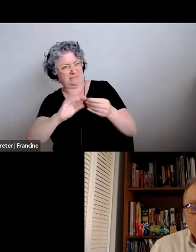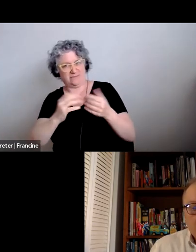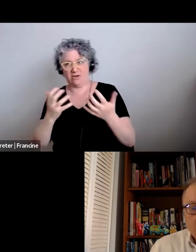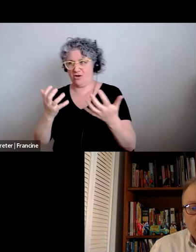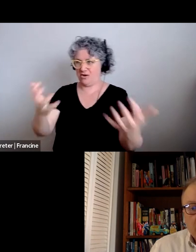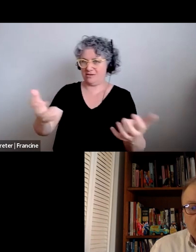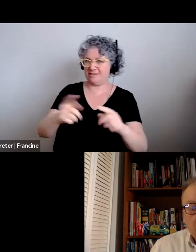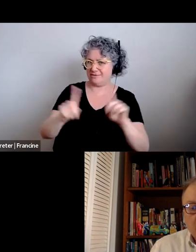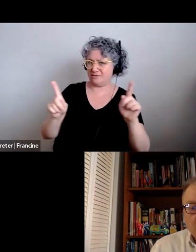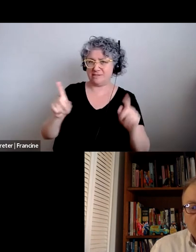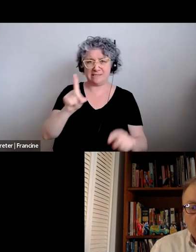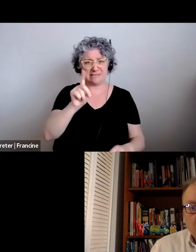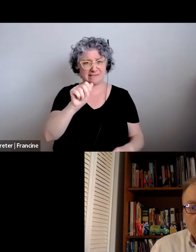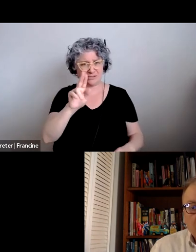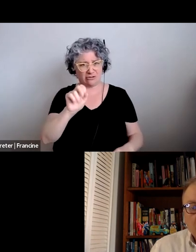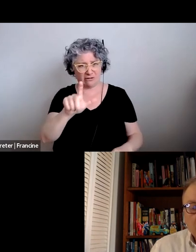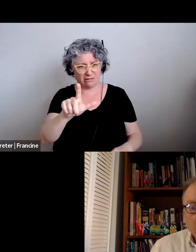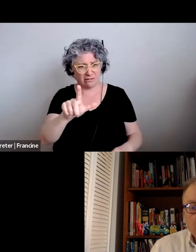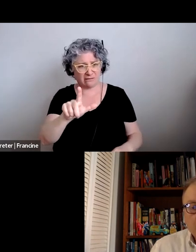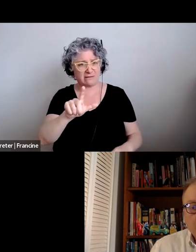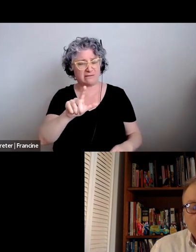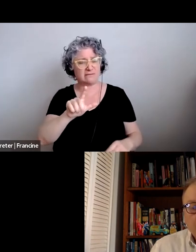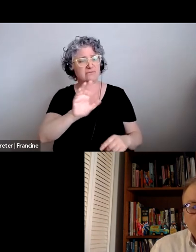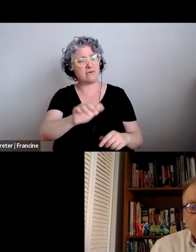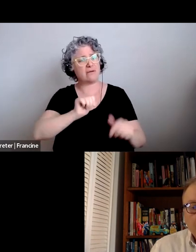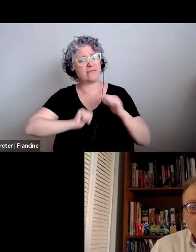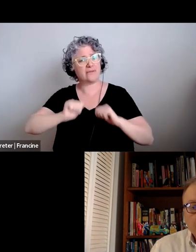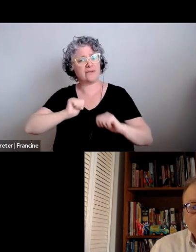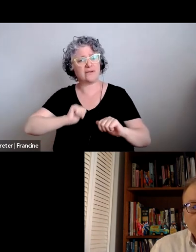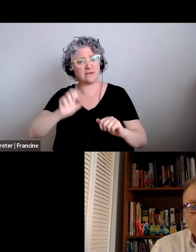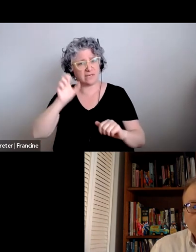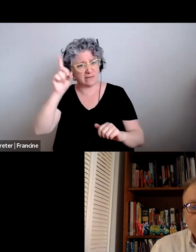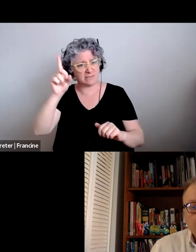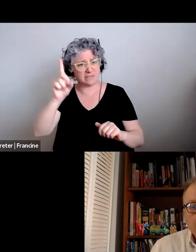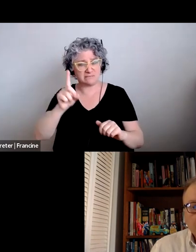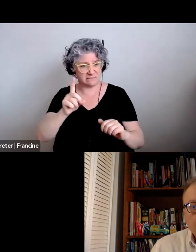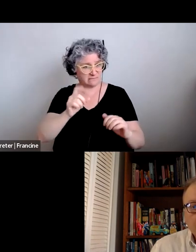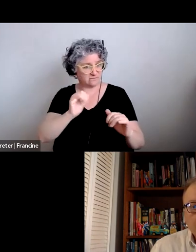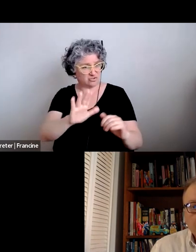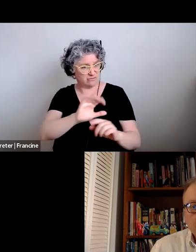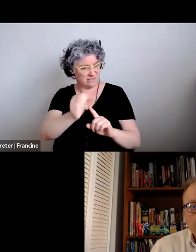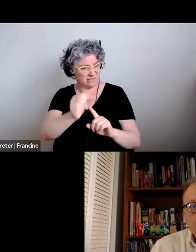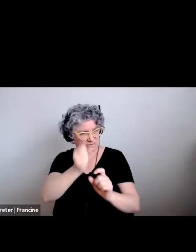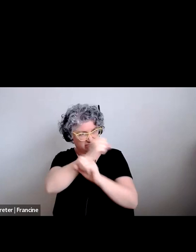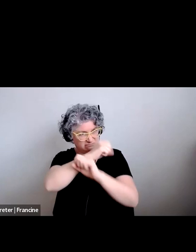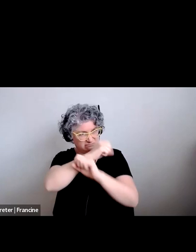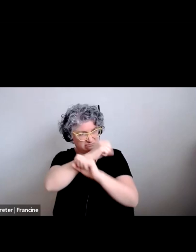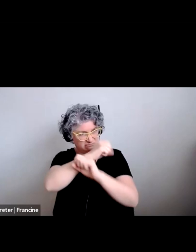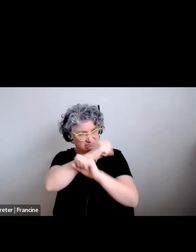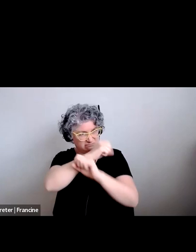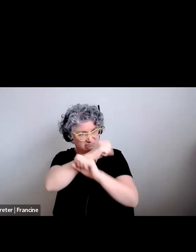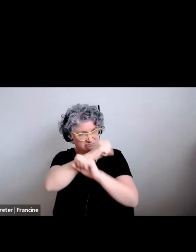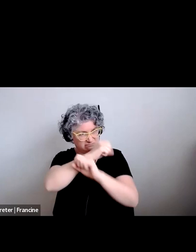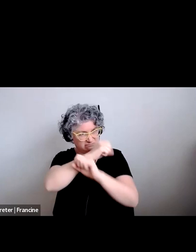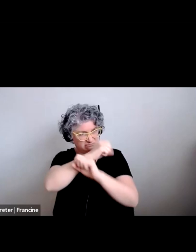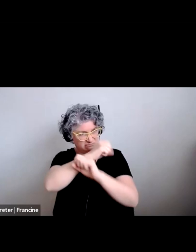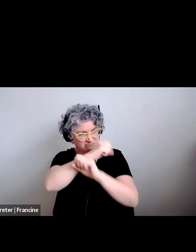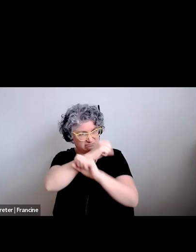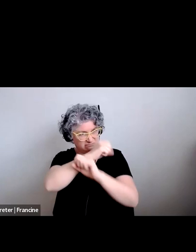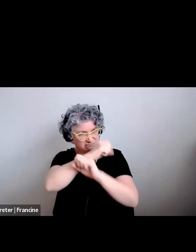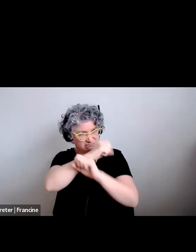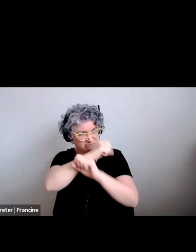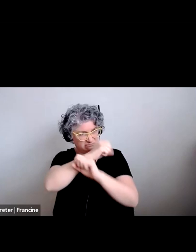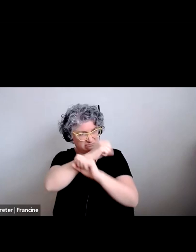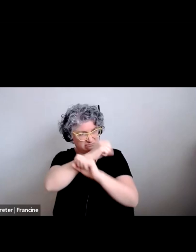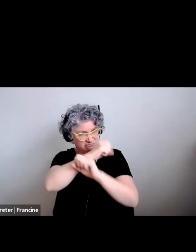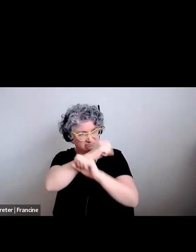Daryl, what's your sense at the Citadel in Edmonton? Very, very similar. I agree with everything everyone is saying. We're in the same